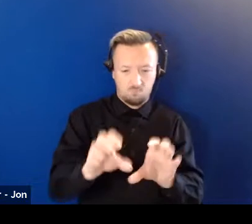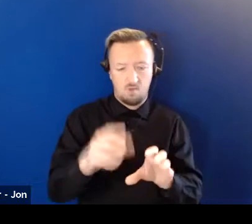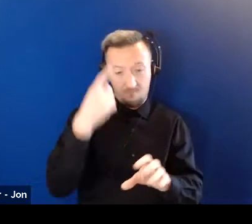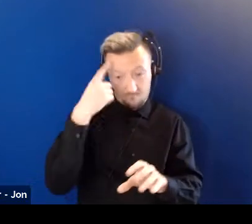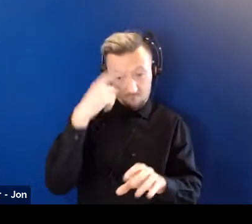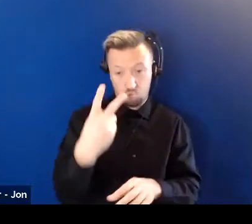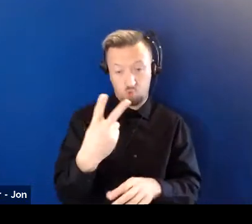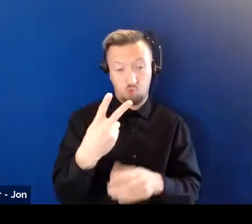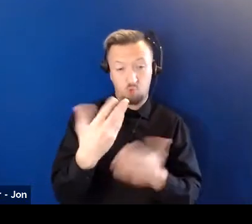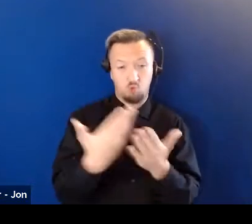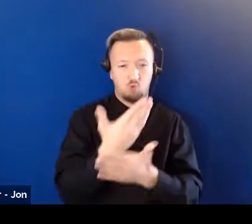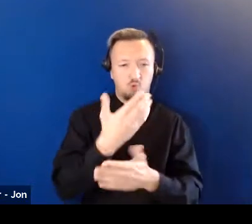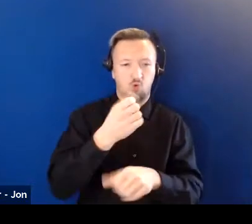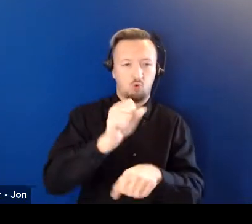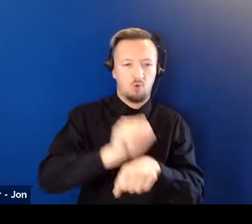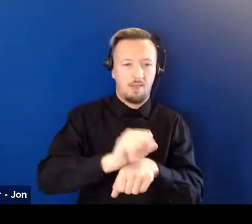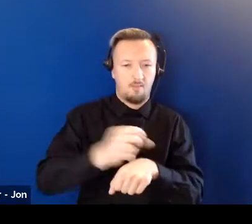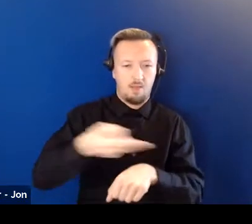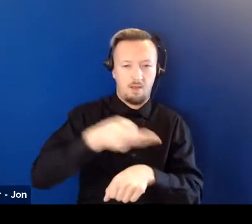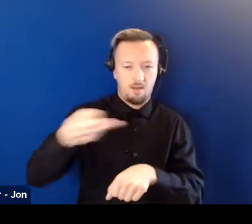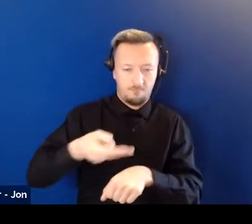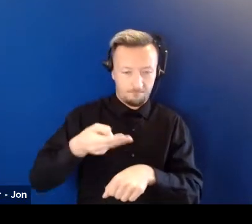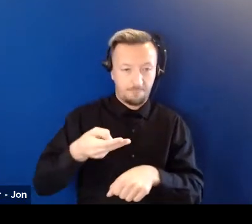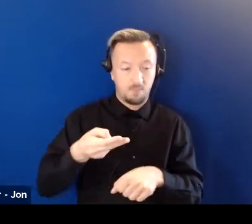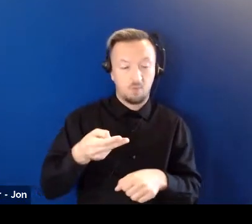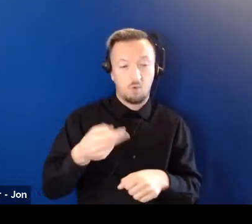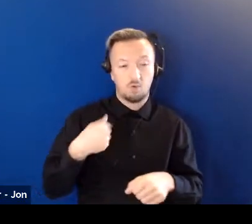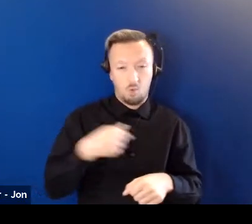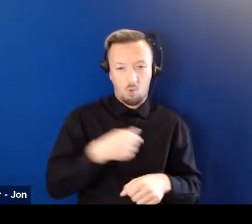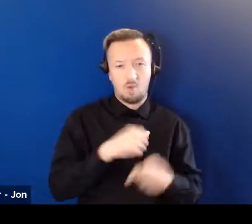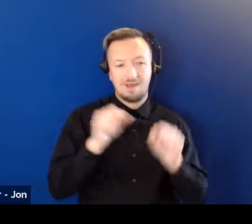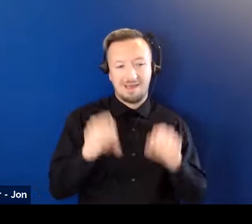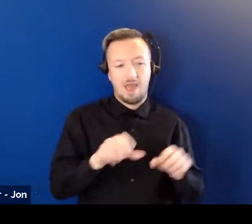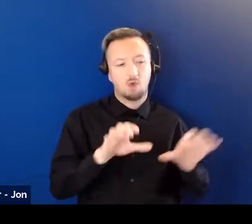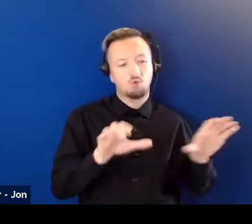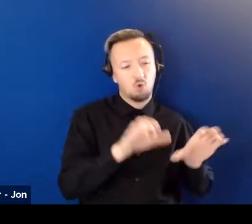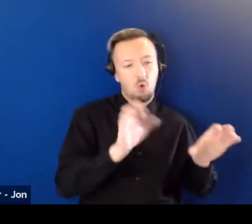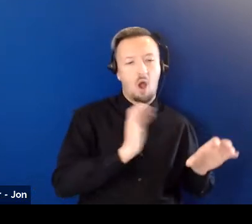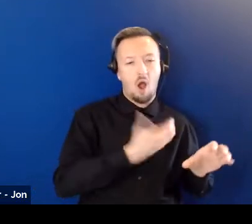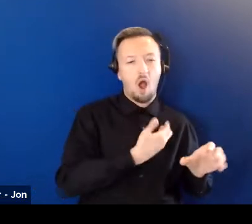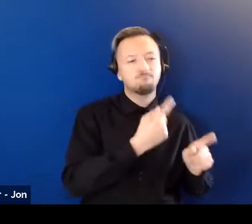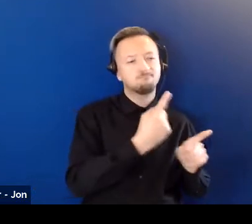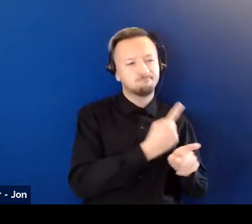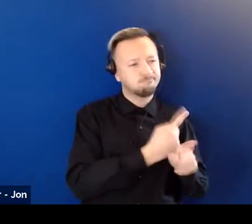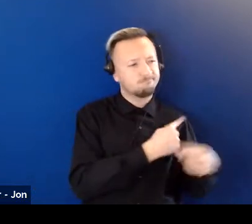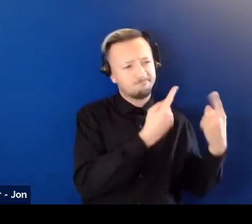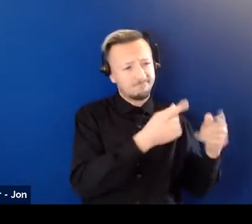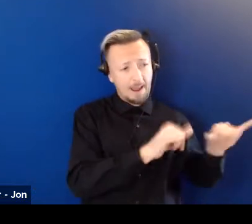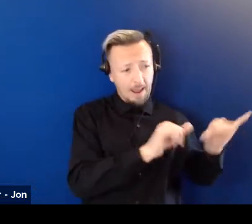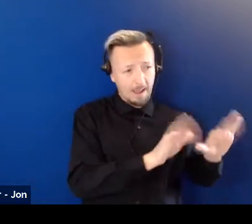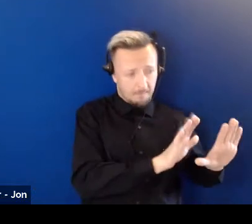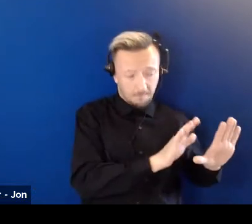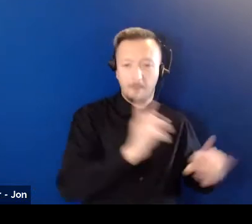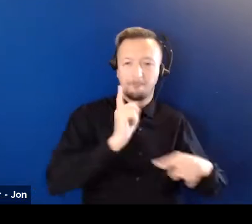able to do both business as usual and the SEEKS grant control group and the